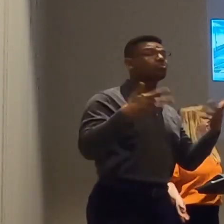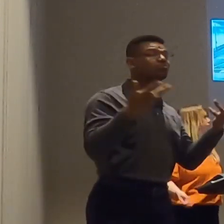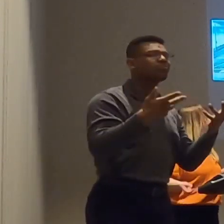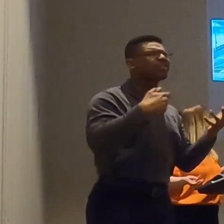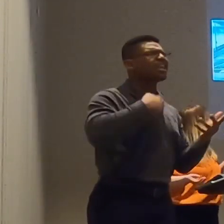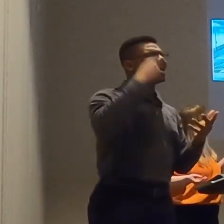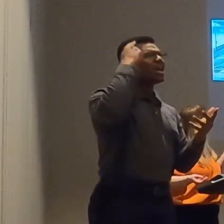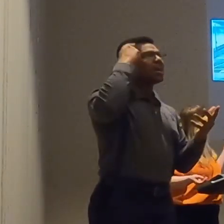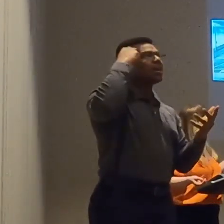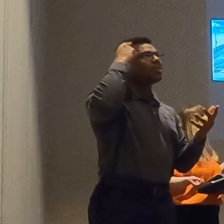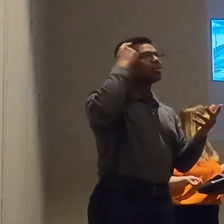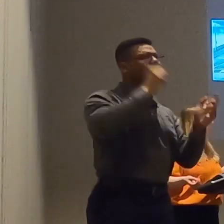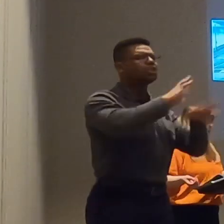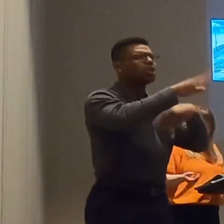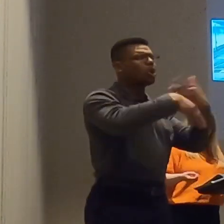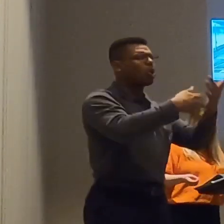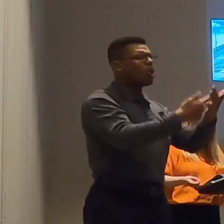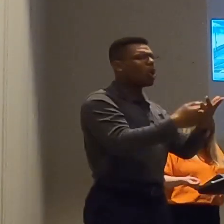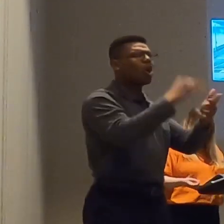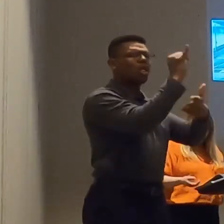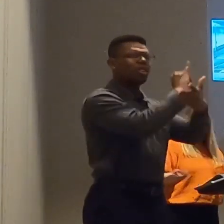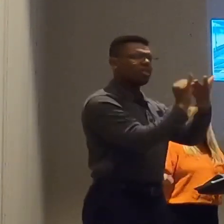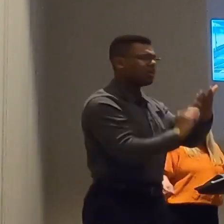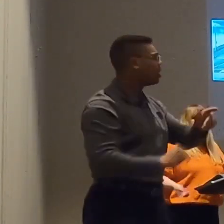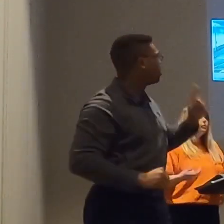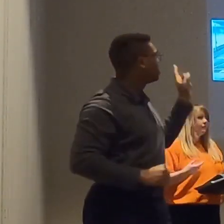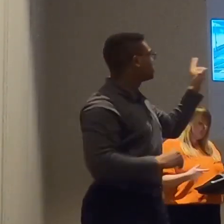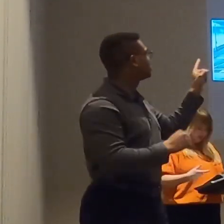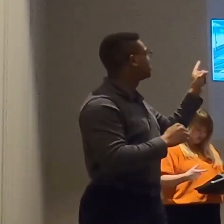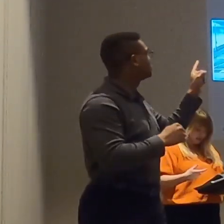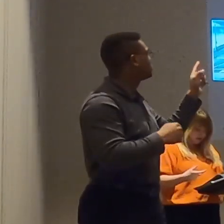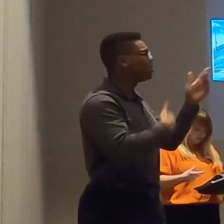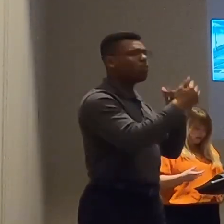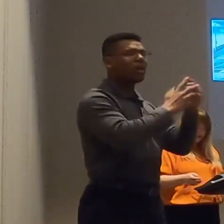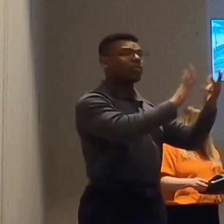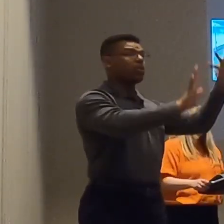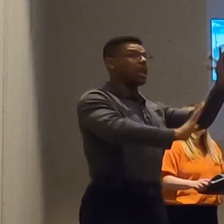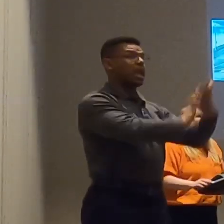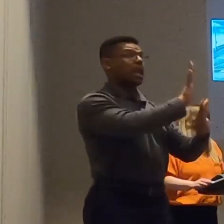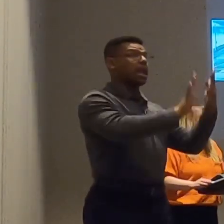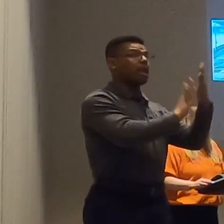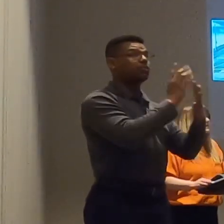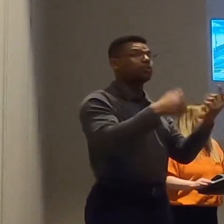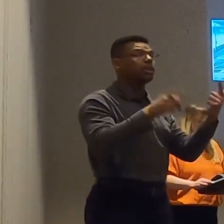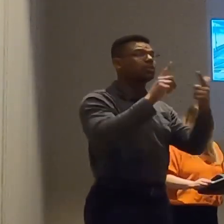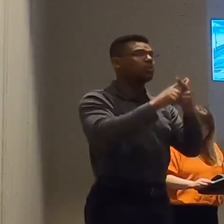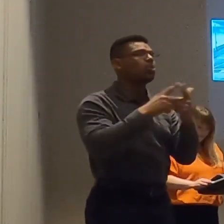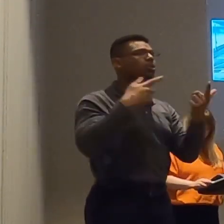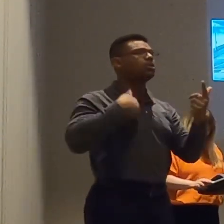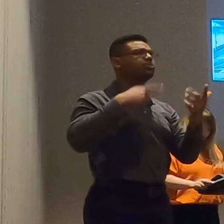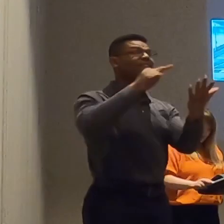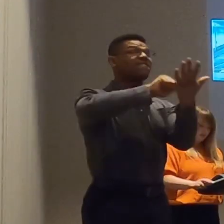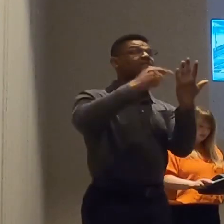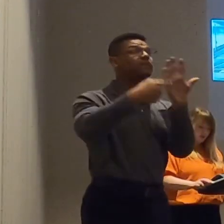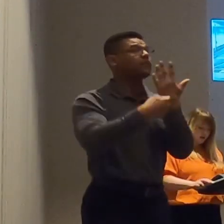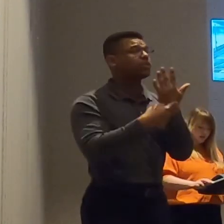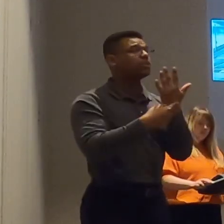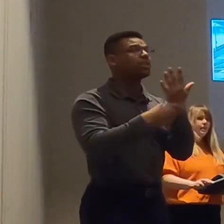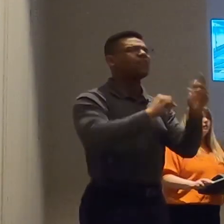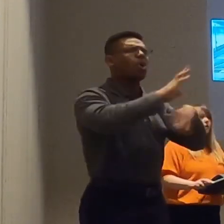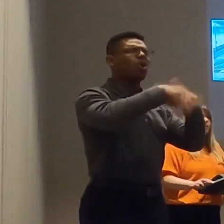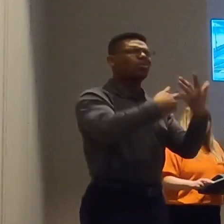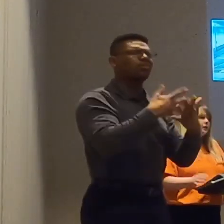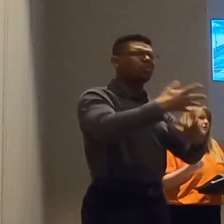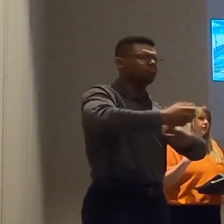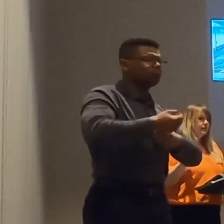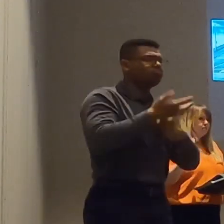the works that you see here, whether abstract or figurative, were incredibly expressive, either of the artists